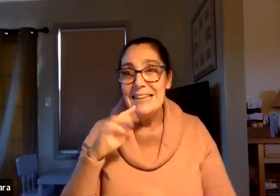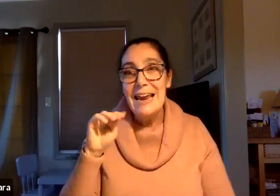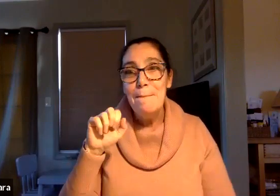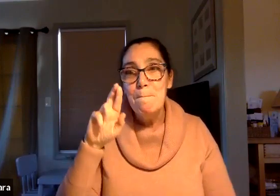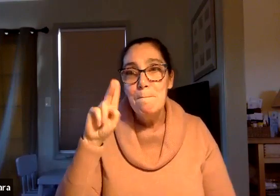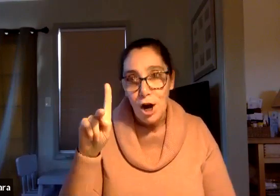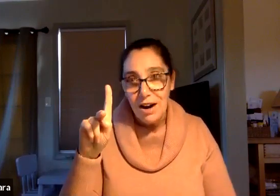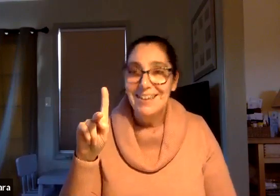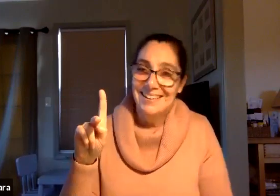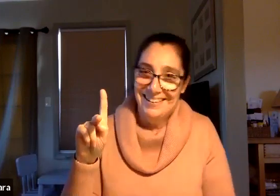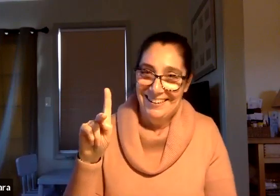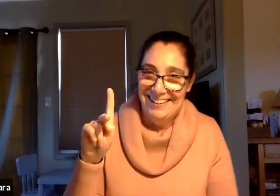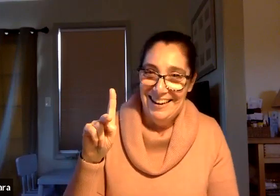say Mark.